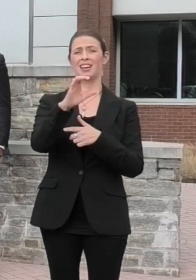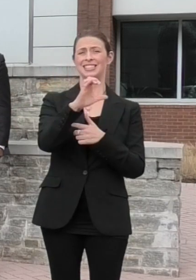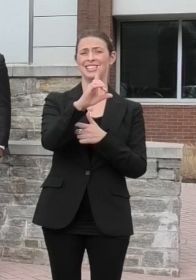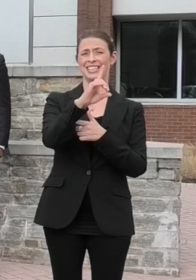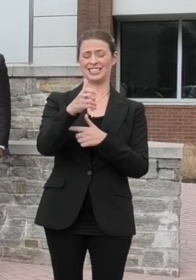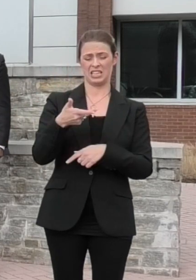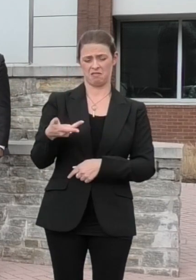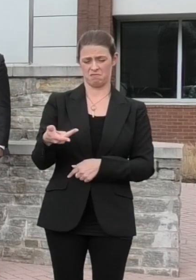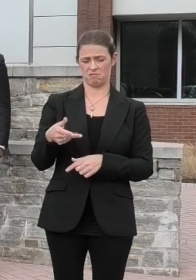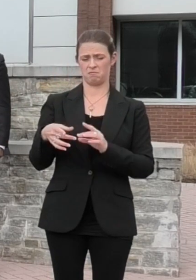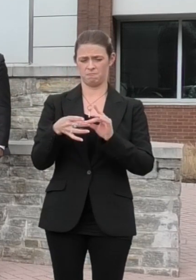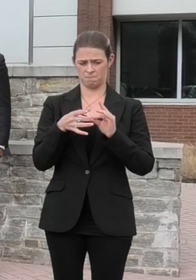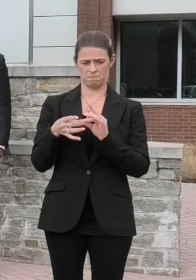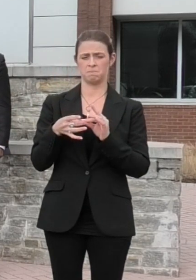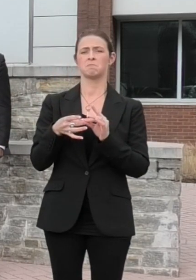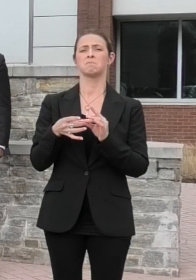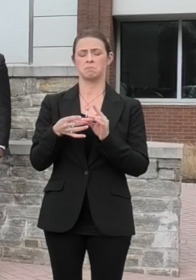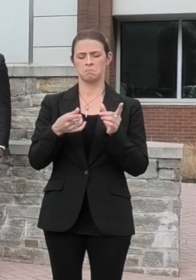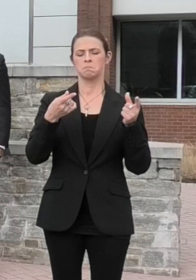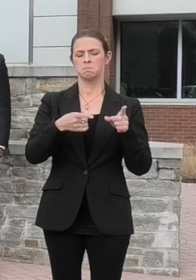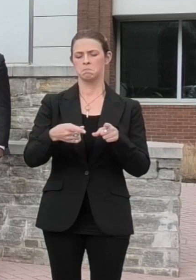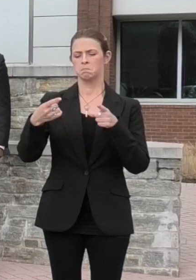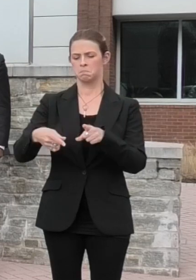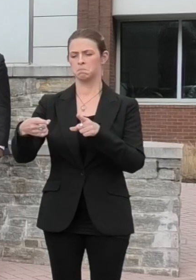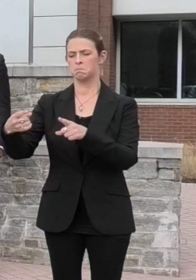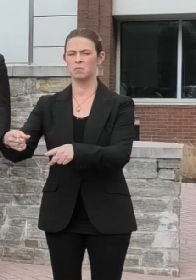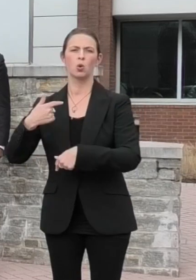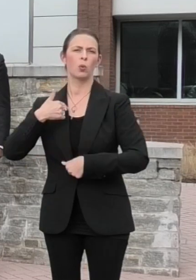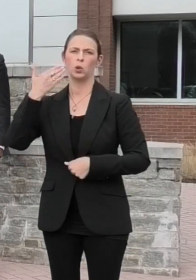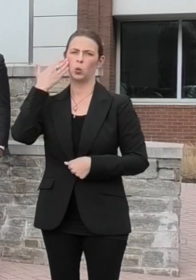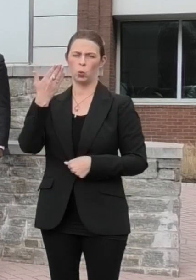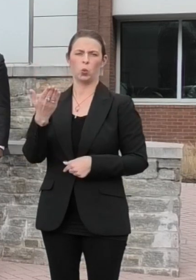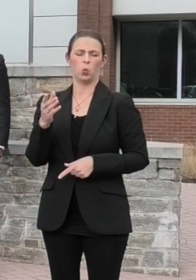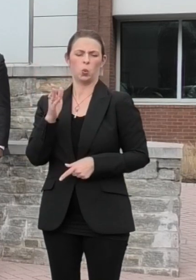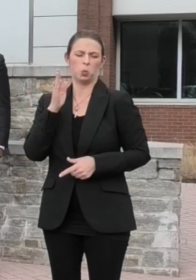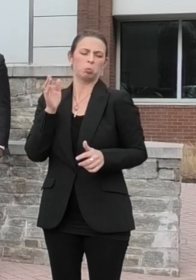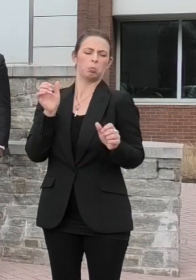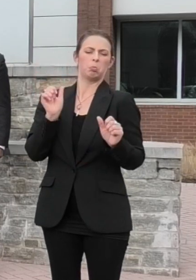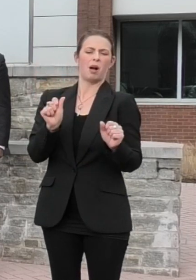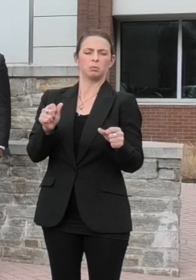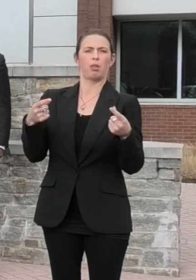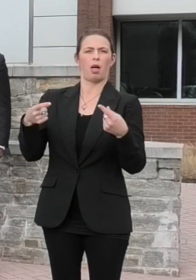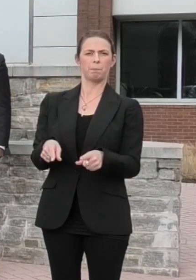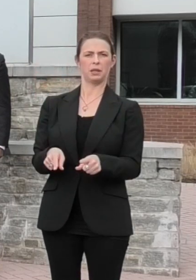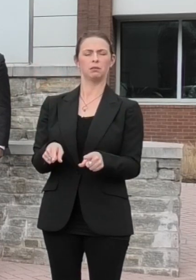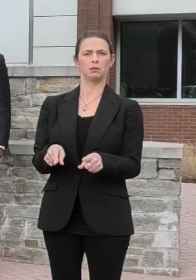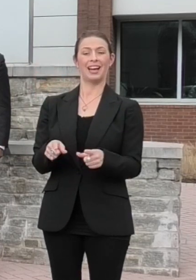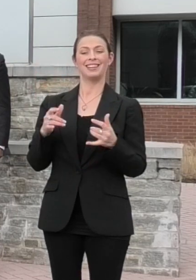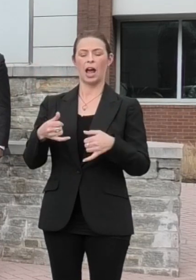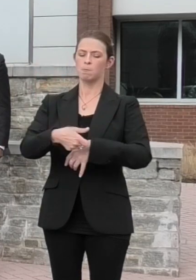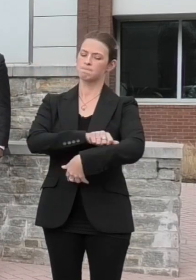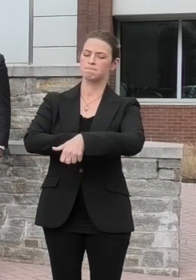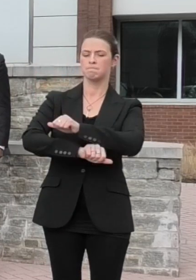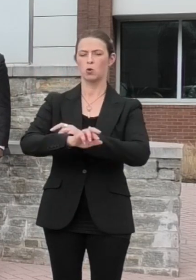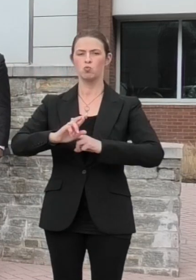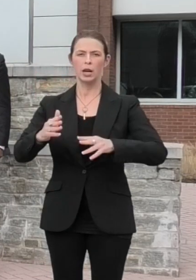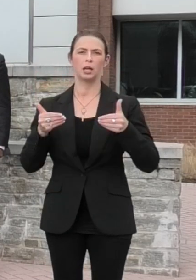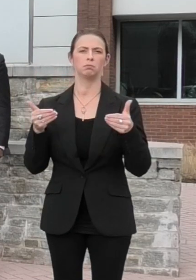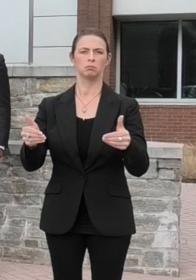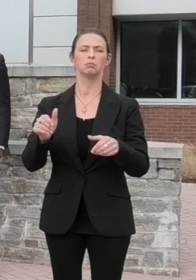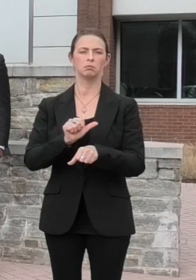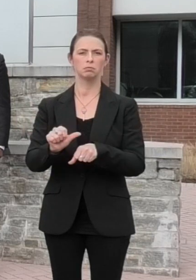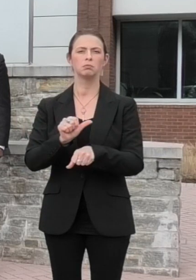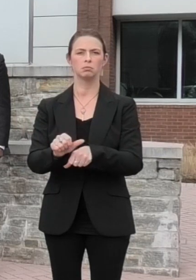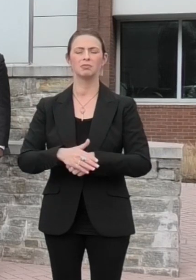rolling out our plans. We knew this day was inevitable, and we are now going to work. We thank you for working